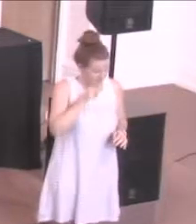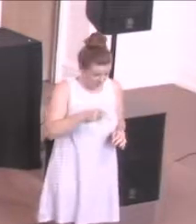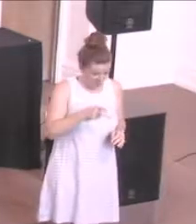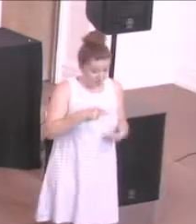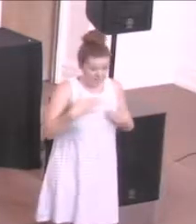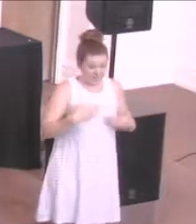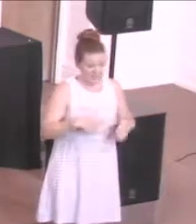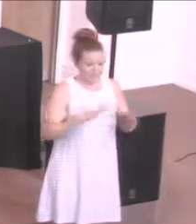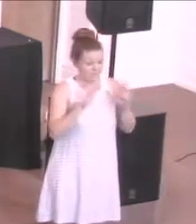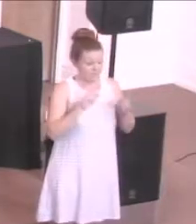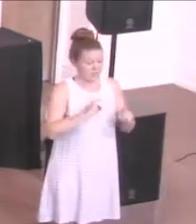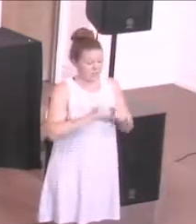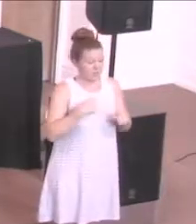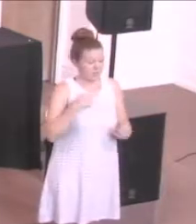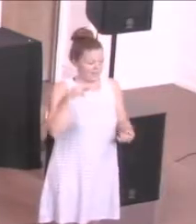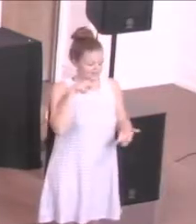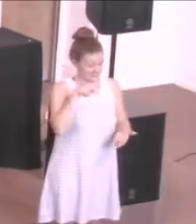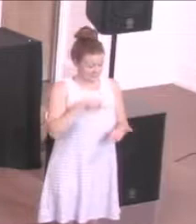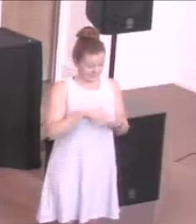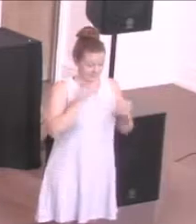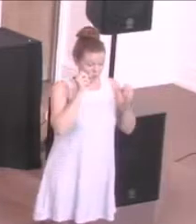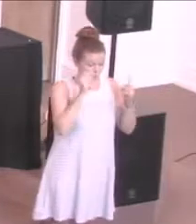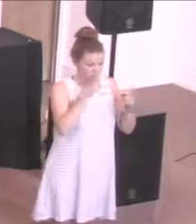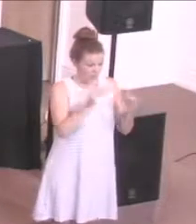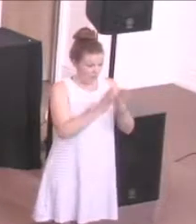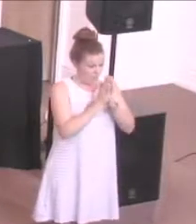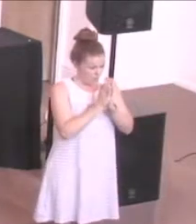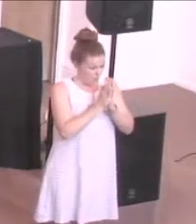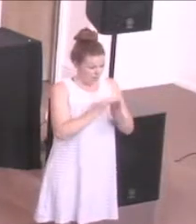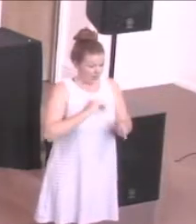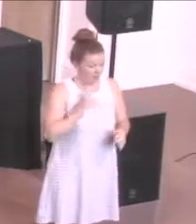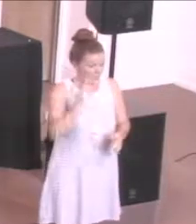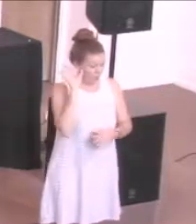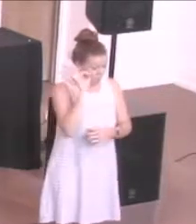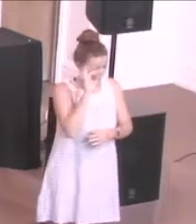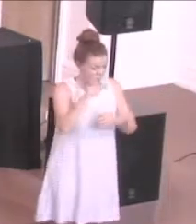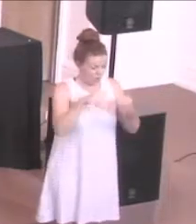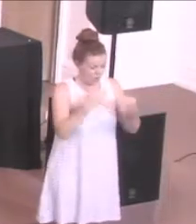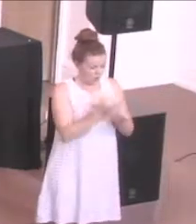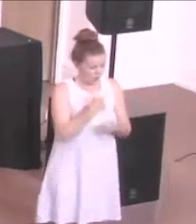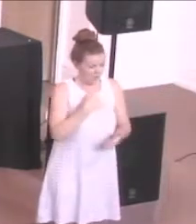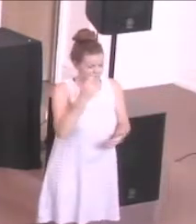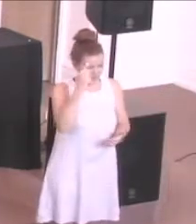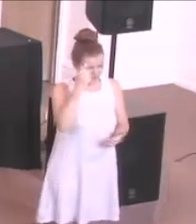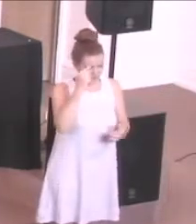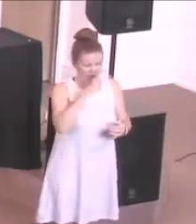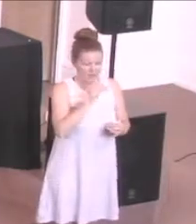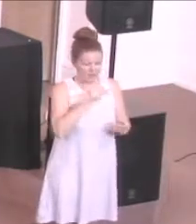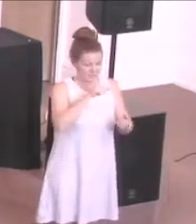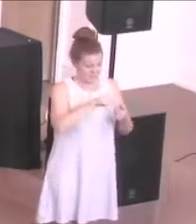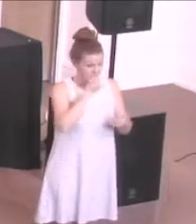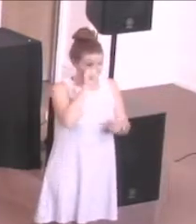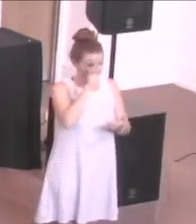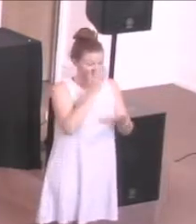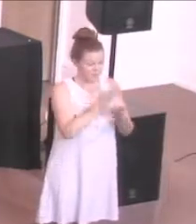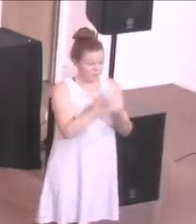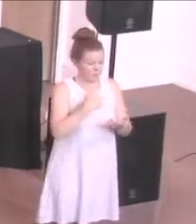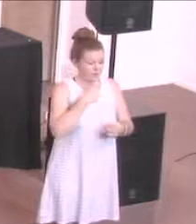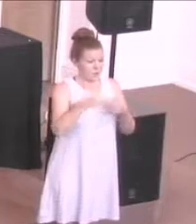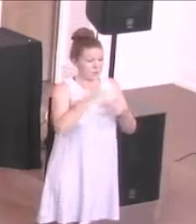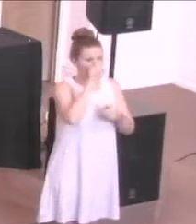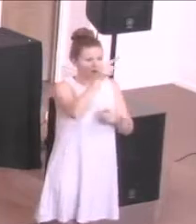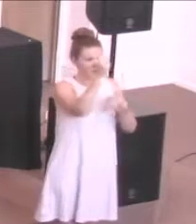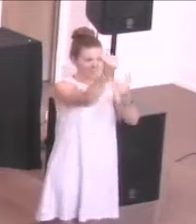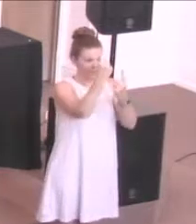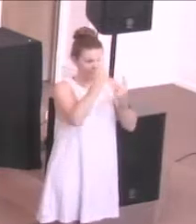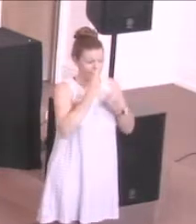stayed up, prayed up. I will give till I draw, preach to all I know, and work till he stops me. And when he comes,